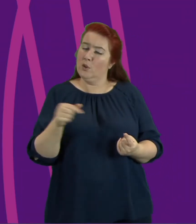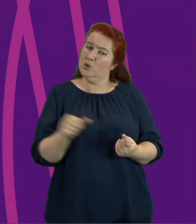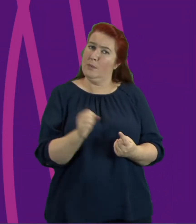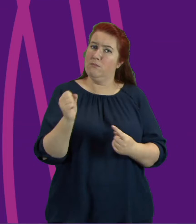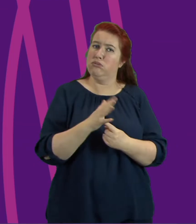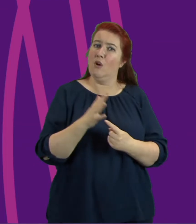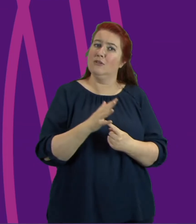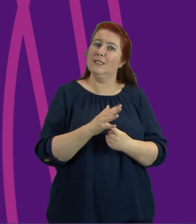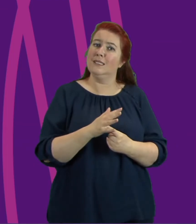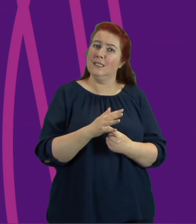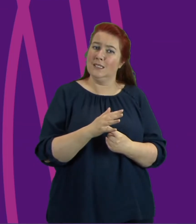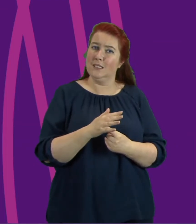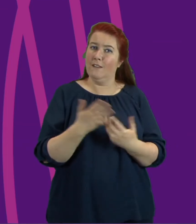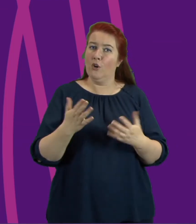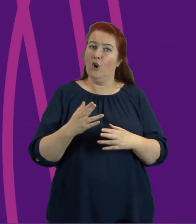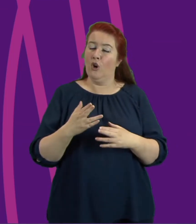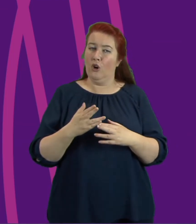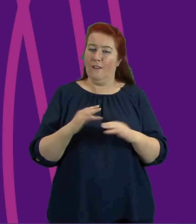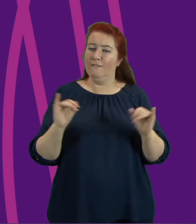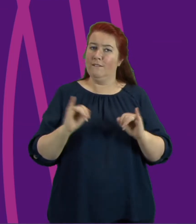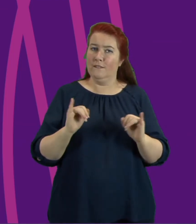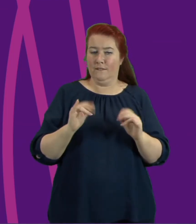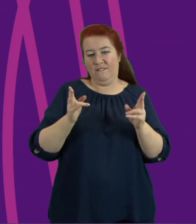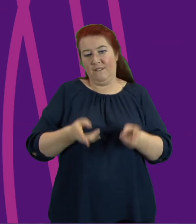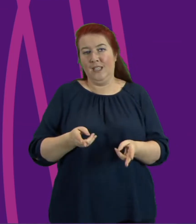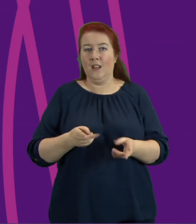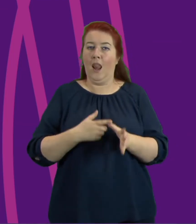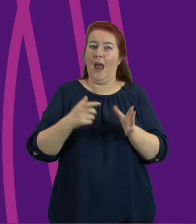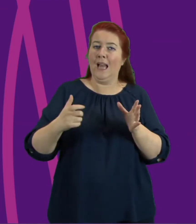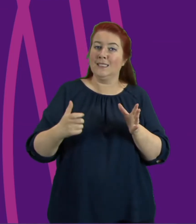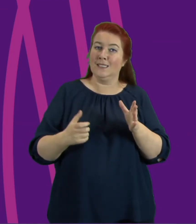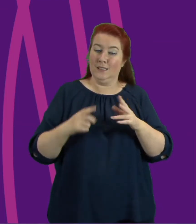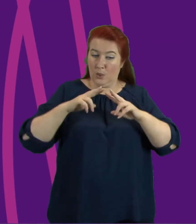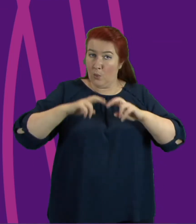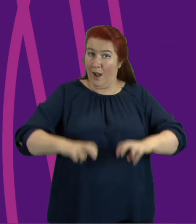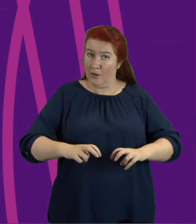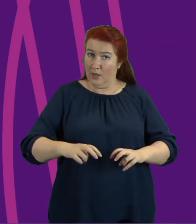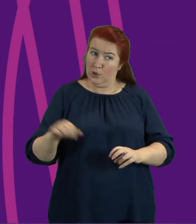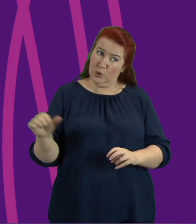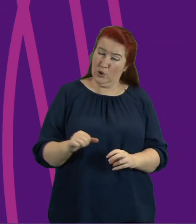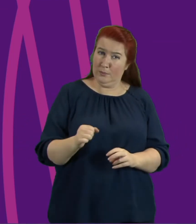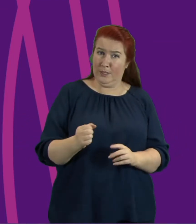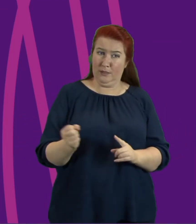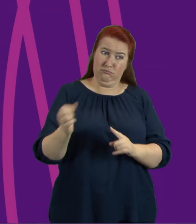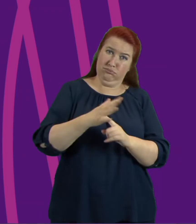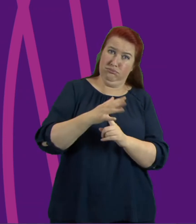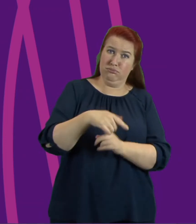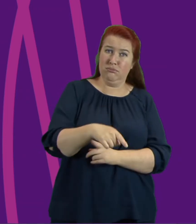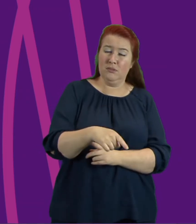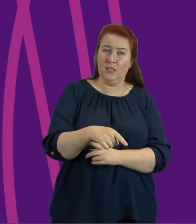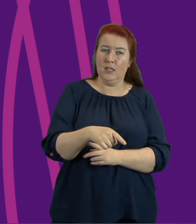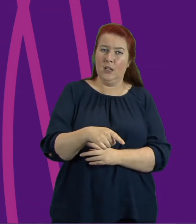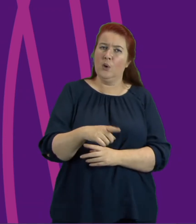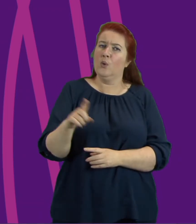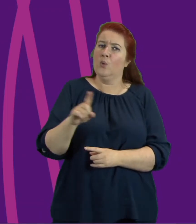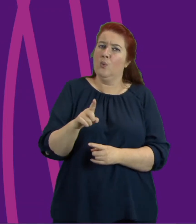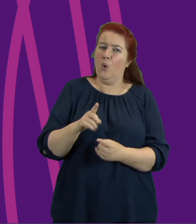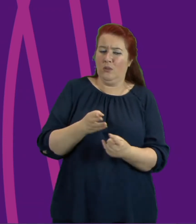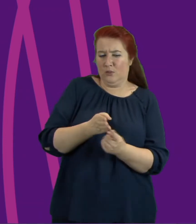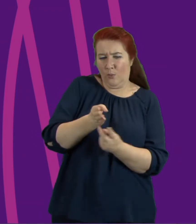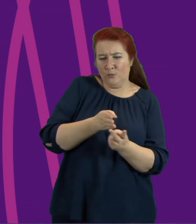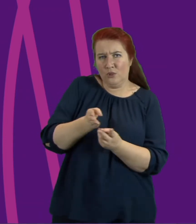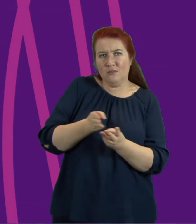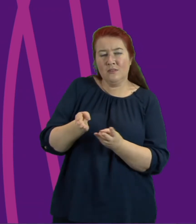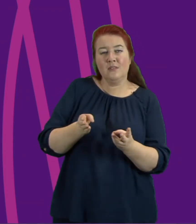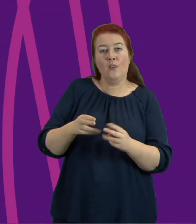priority for a fatal accident inquiry, and what avenues will be open to relatives